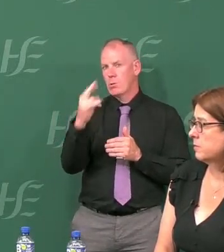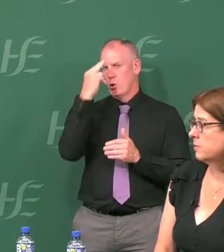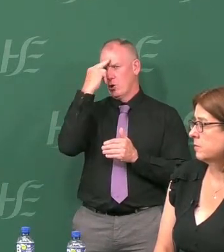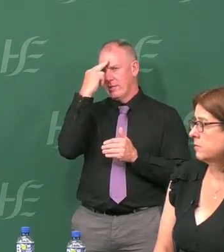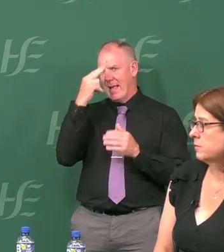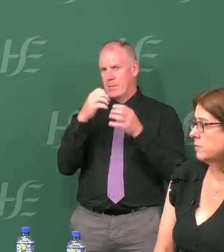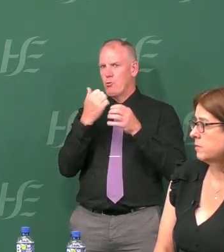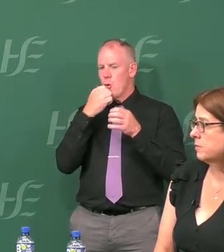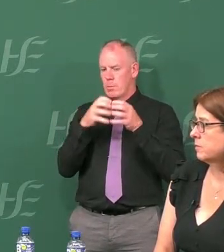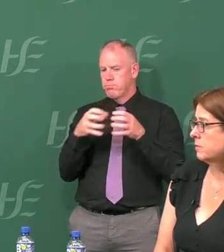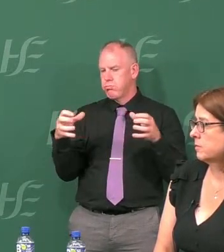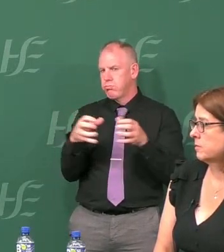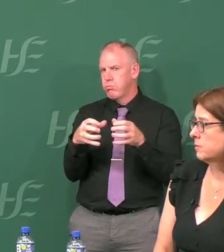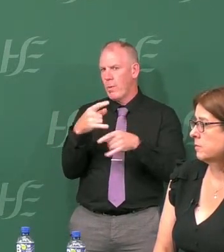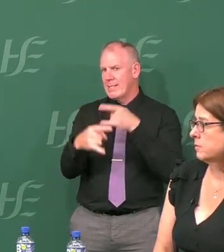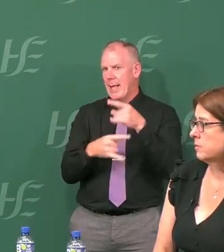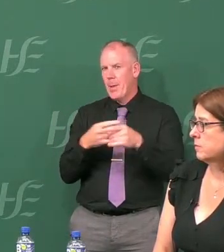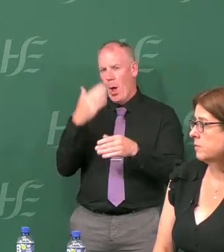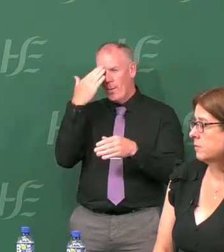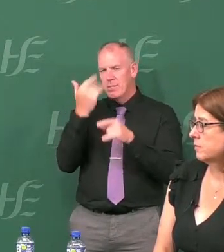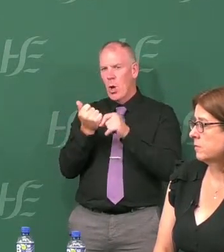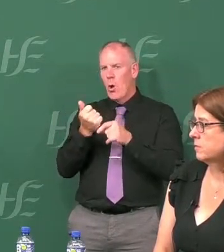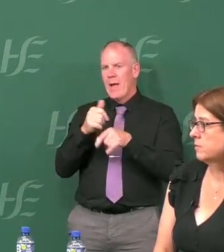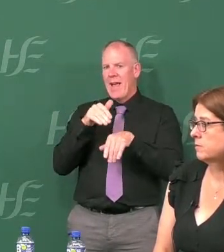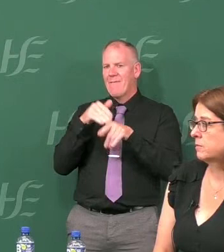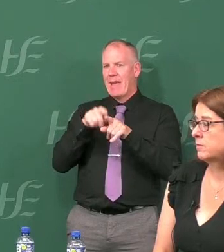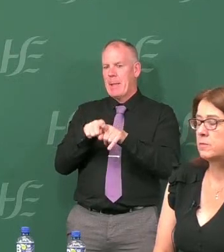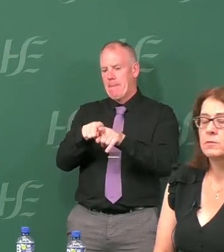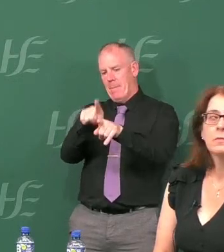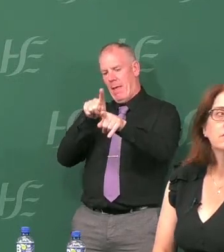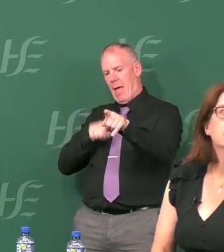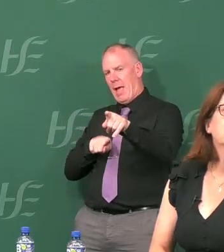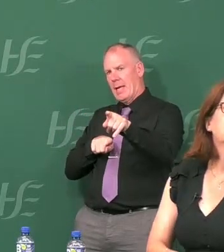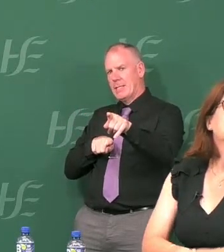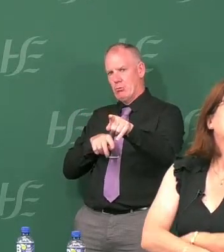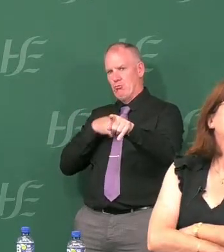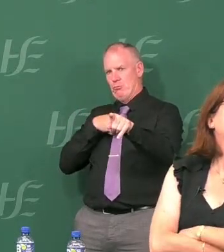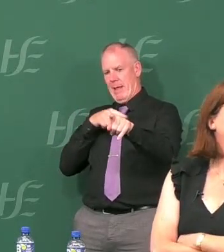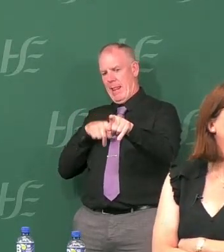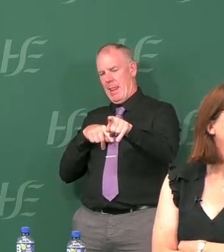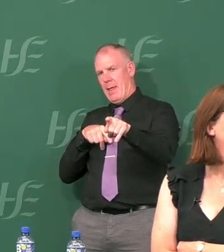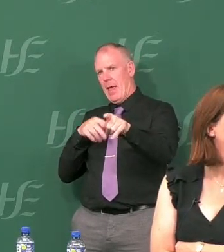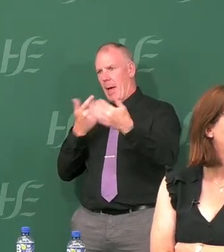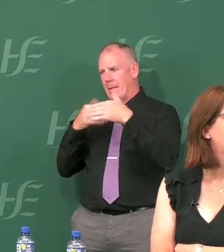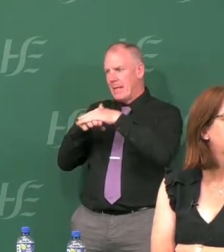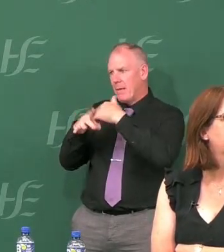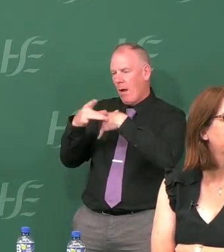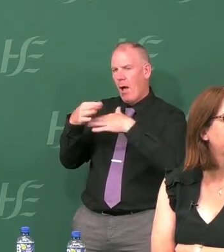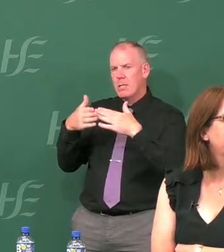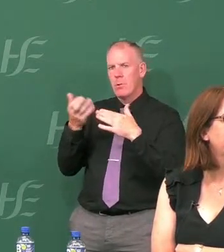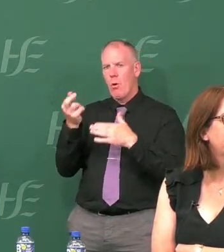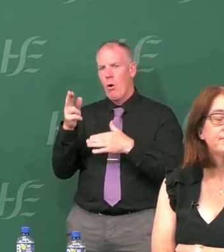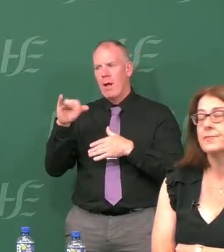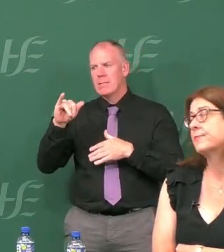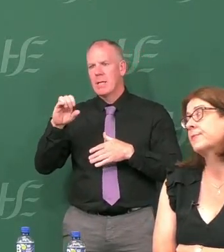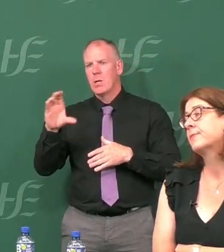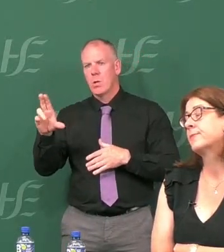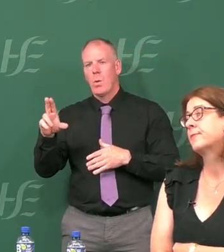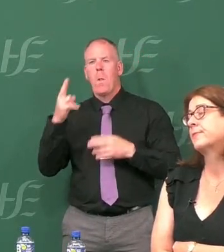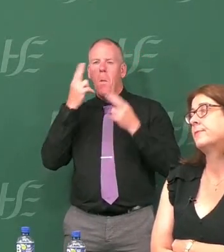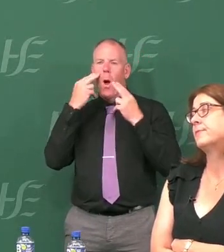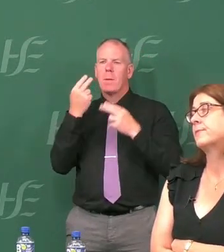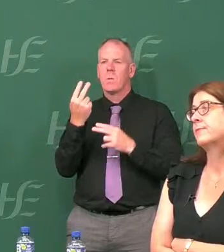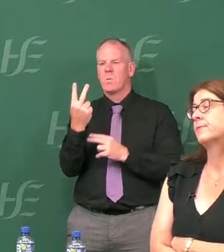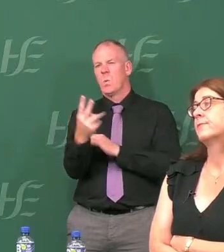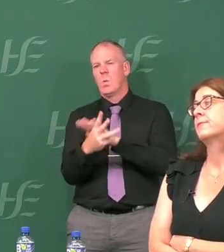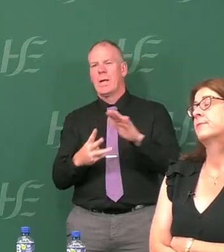and trends. We always know there's a lag effect on cases and hospitalizations and ICU, generally at least about 2 weeks. So